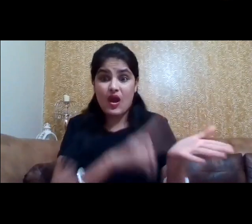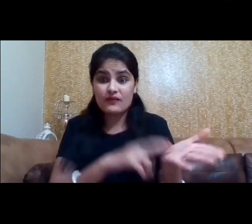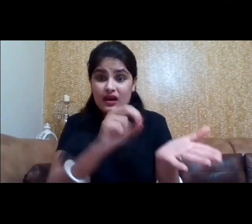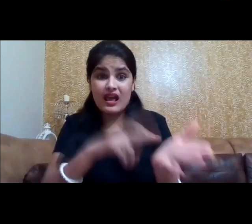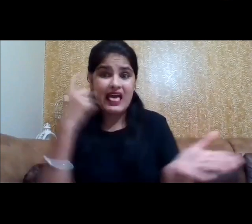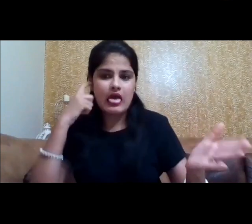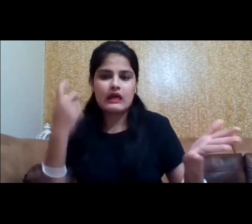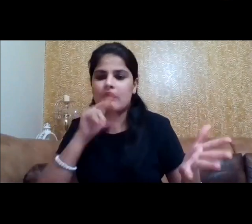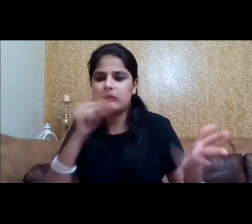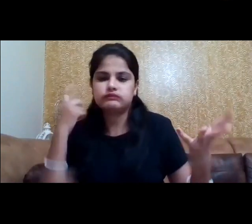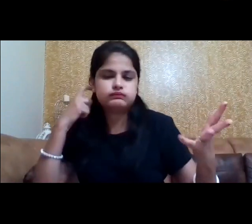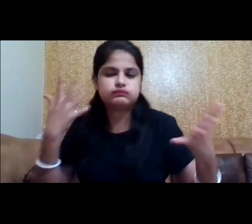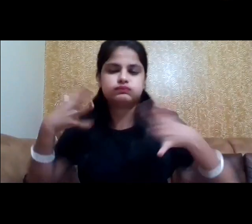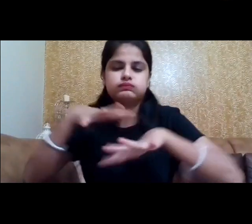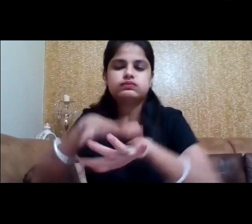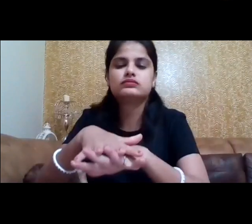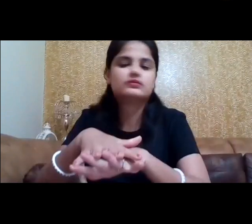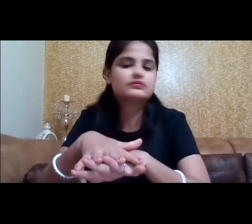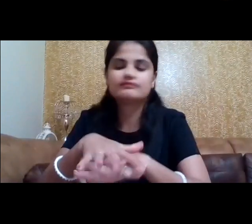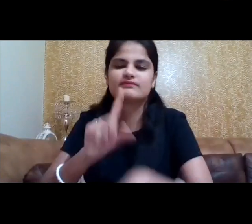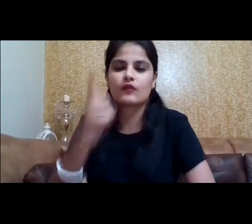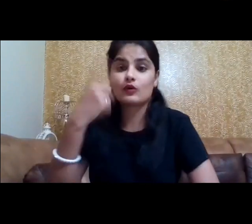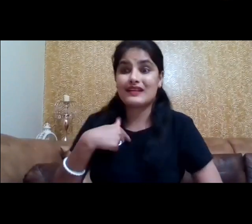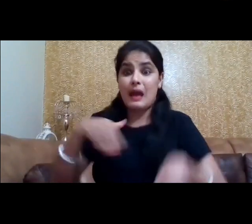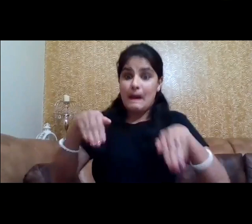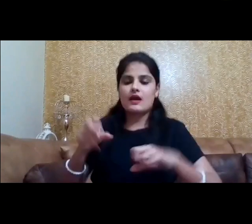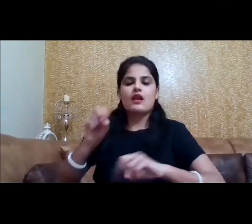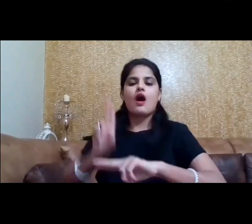otherwise if your mics are on, there's going to be a lot of